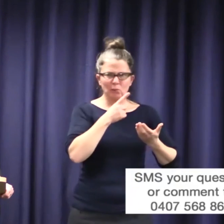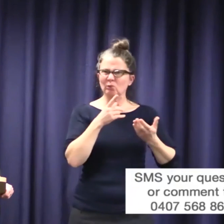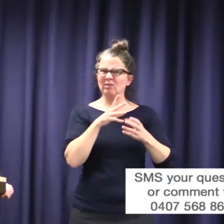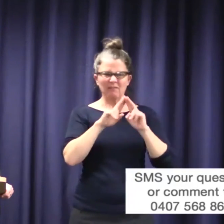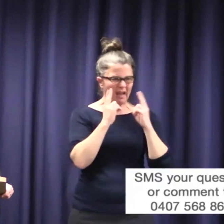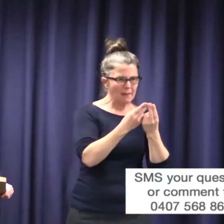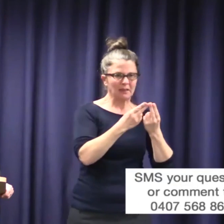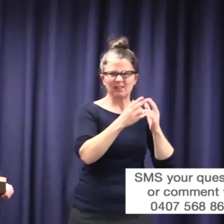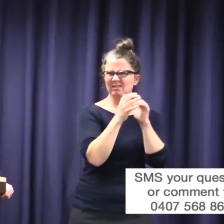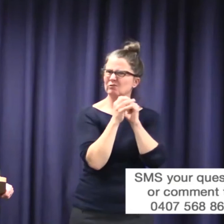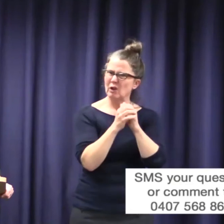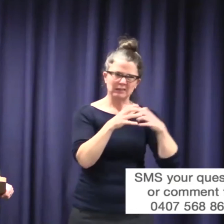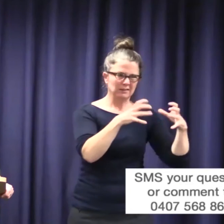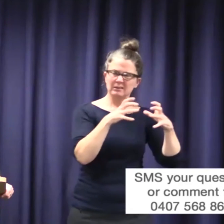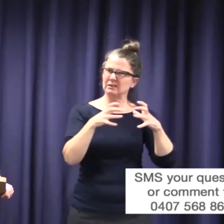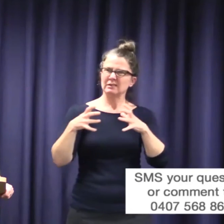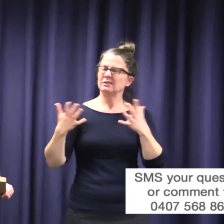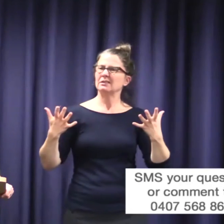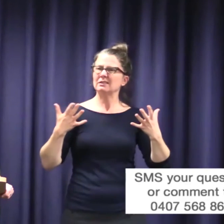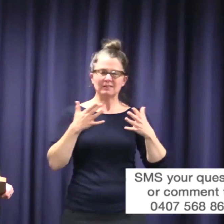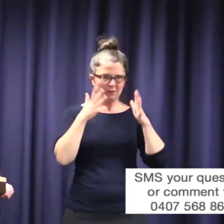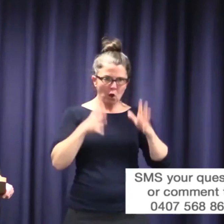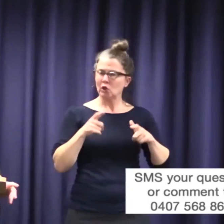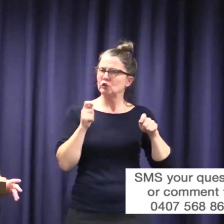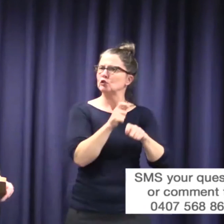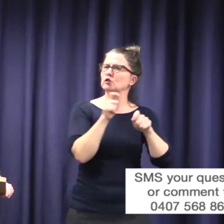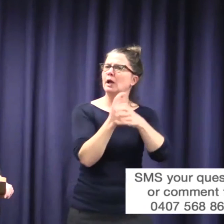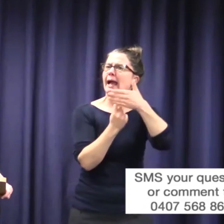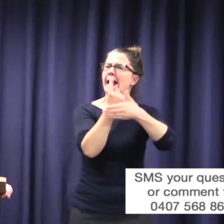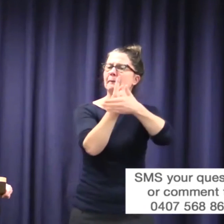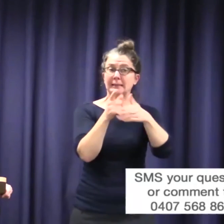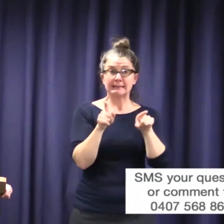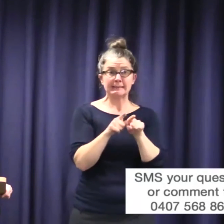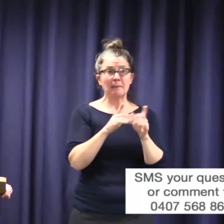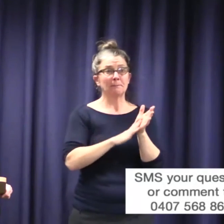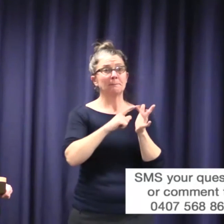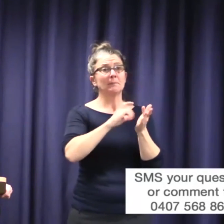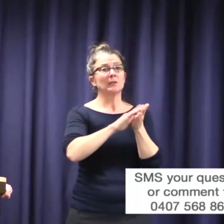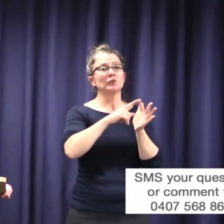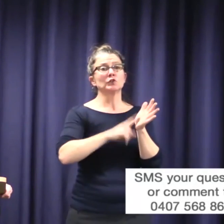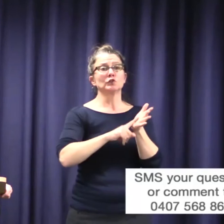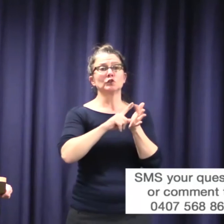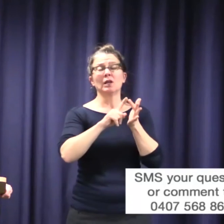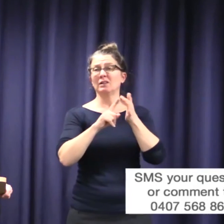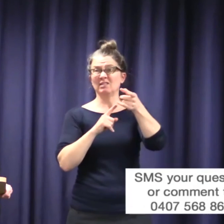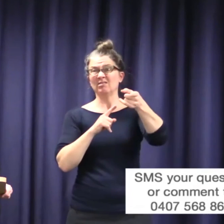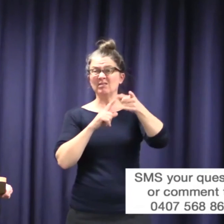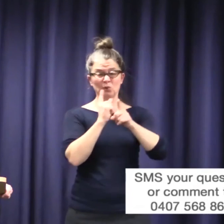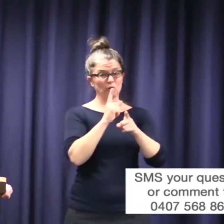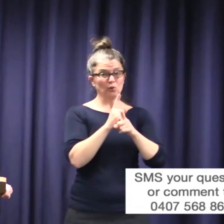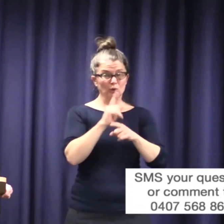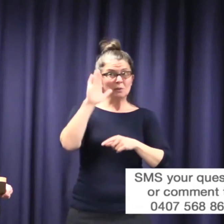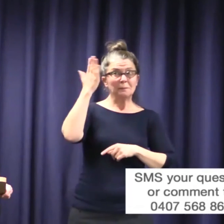this. There's been so many changes. It's, as Michelle said before, it's a really